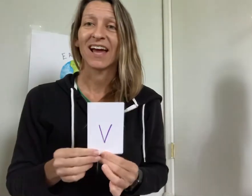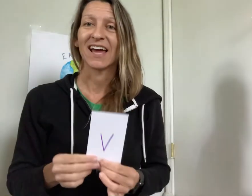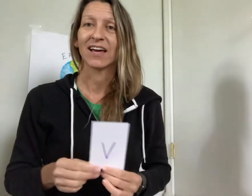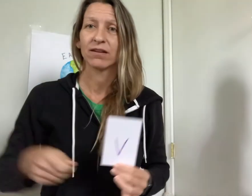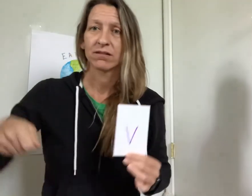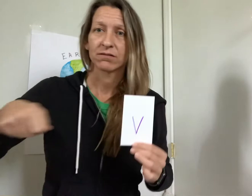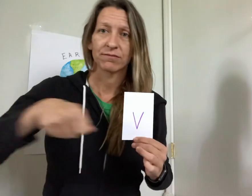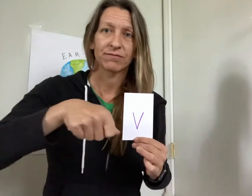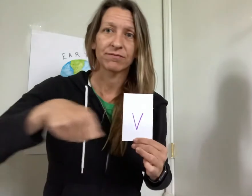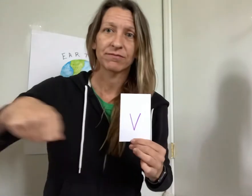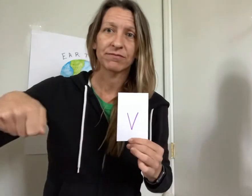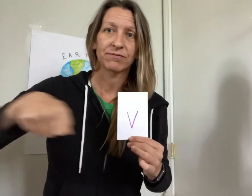and